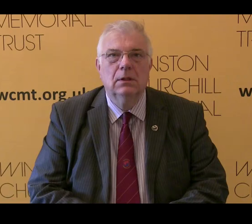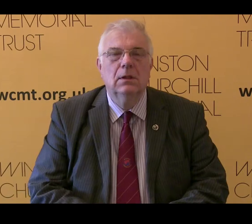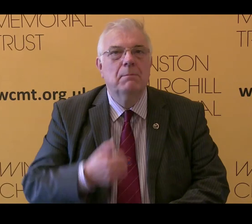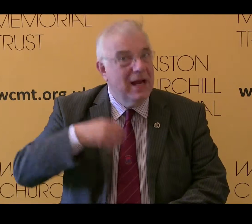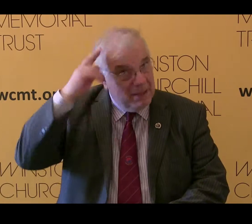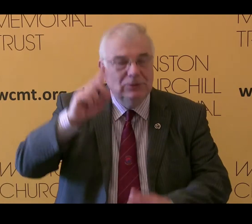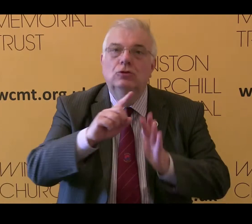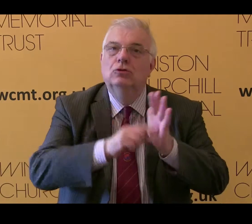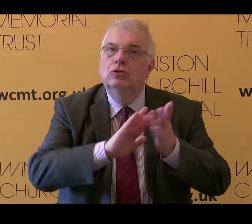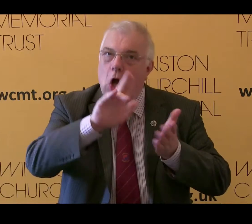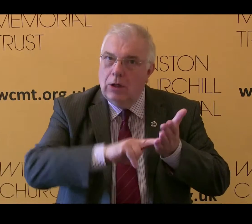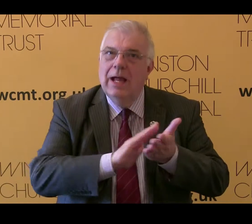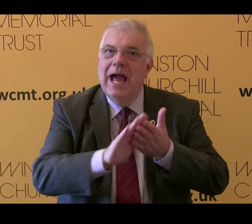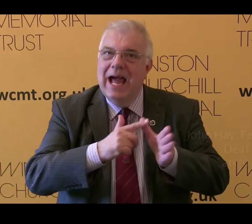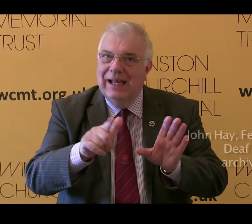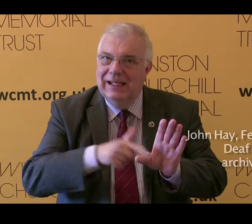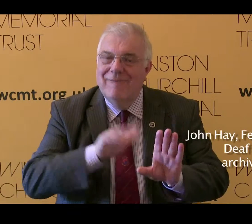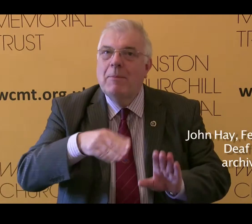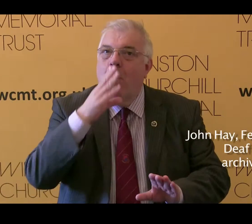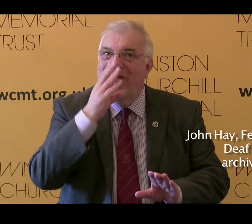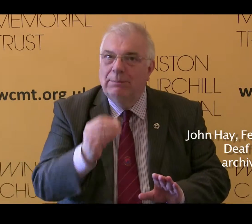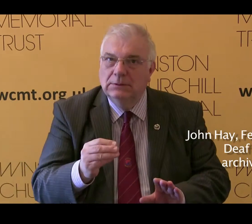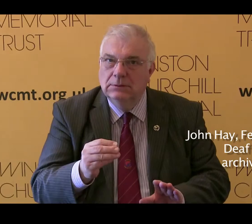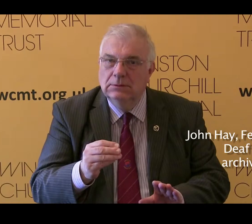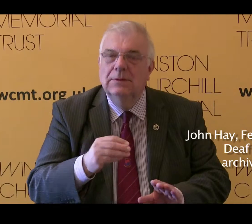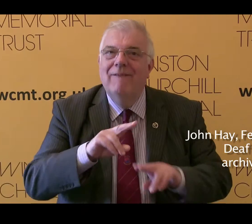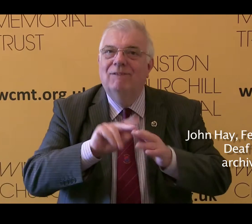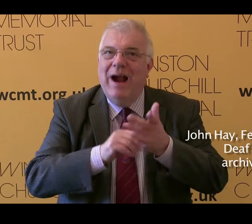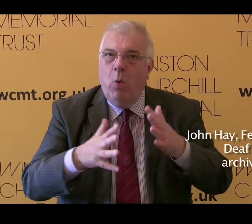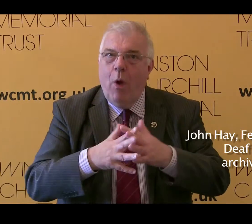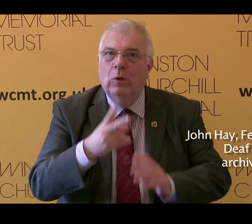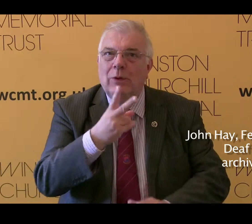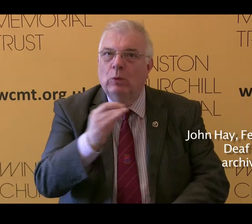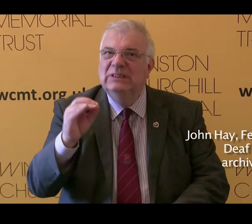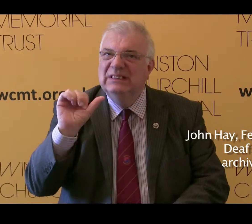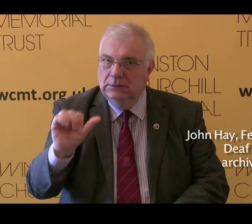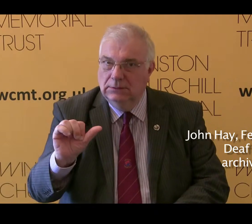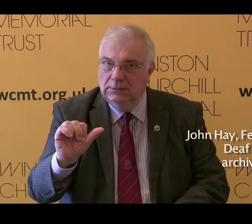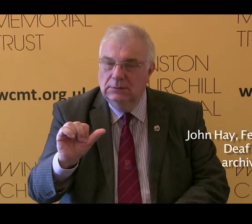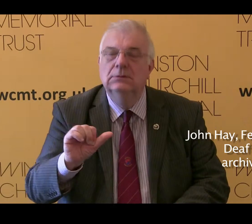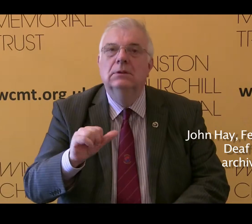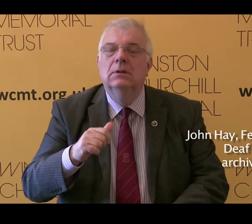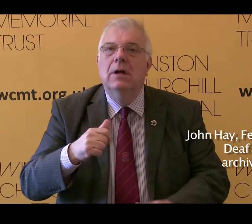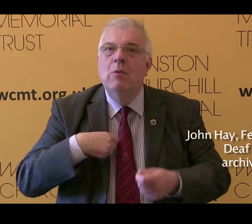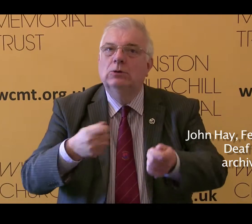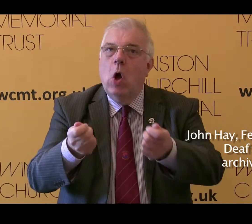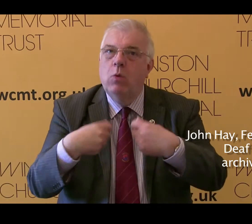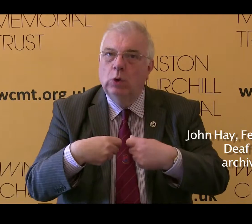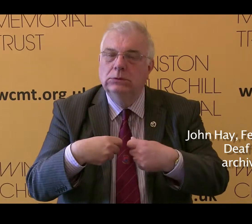My name is John Hay. I'm from Wolverhampton. I'm a fellow from 2006, and I